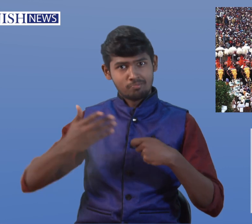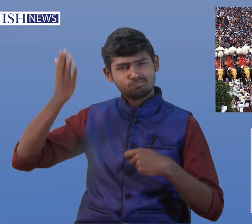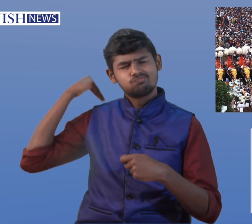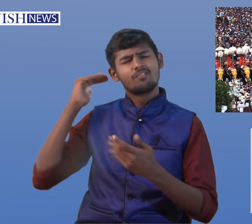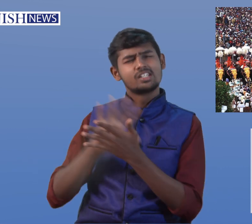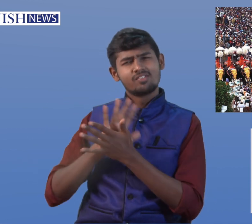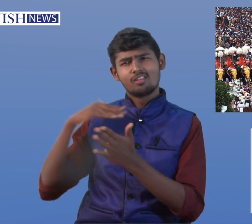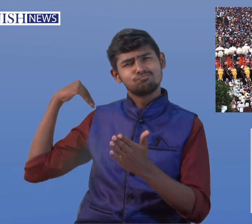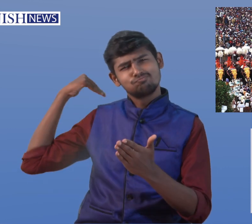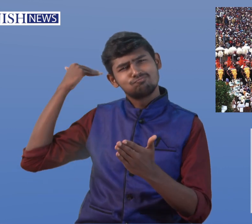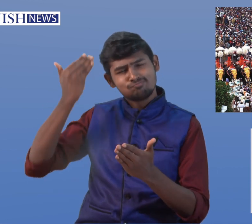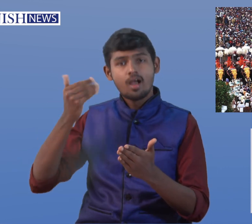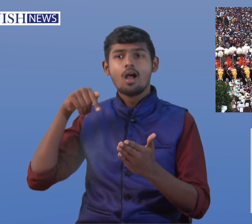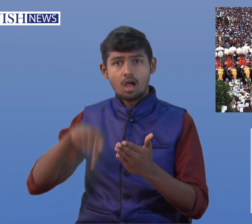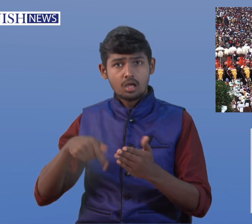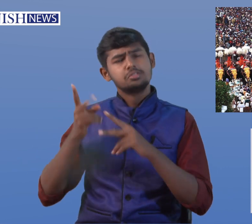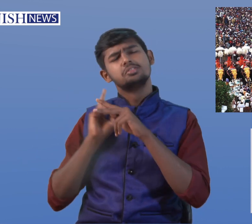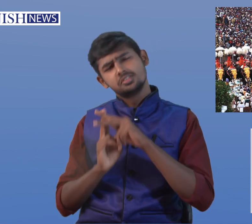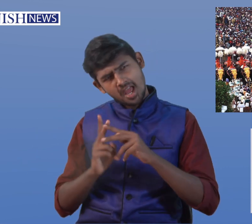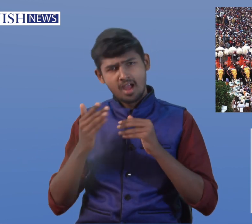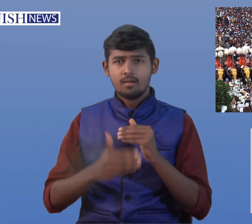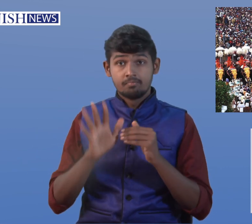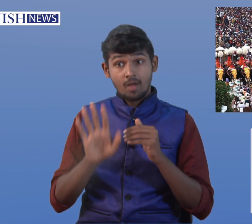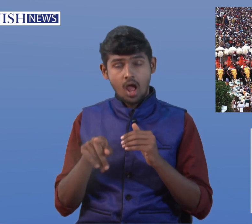the COVID-19 protocol. The Devasams